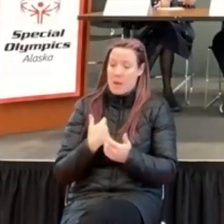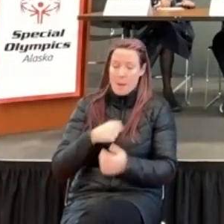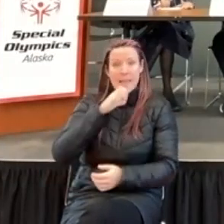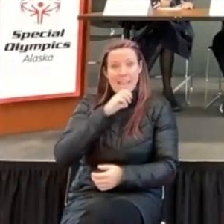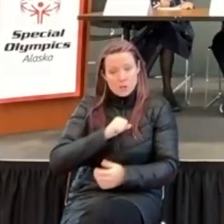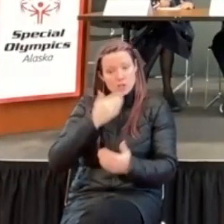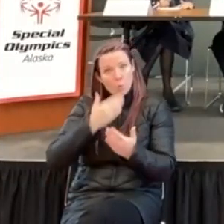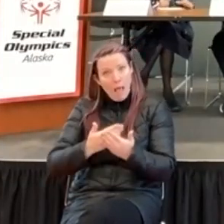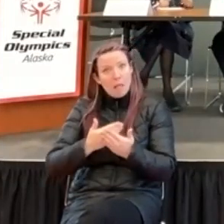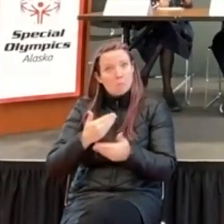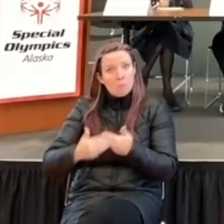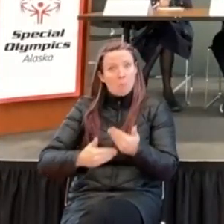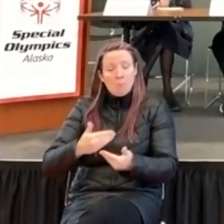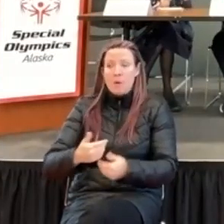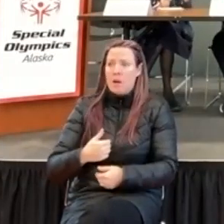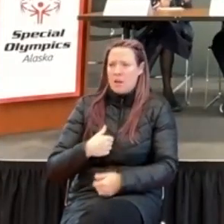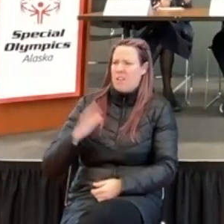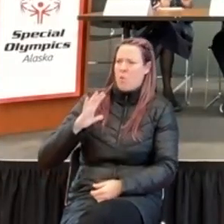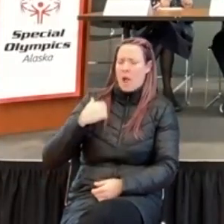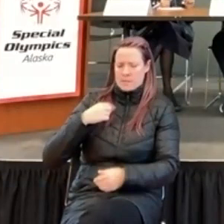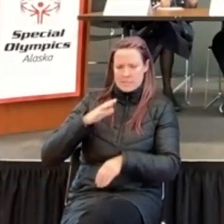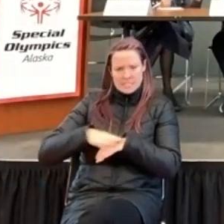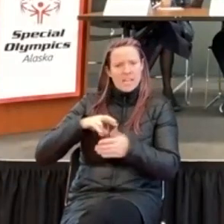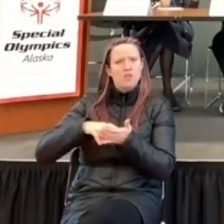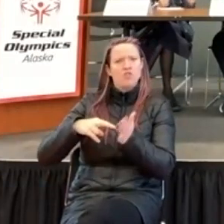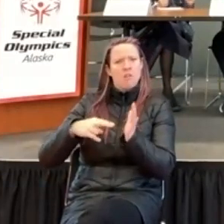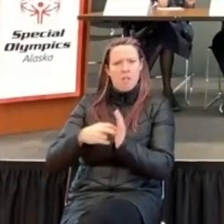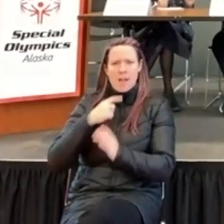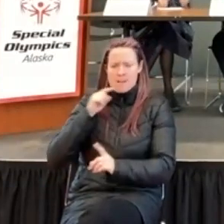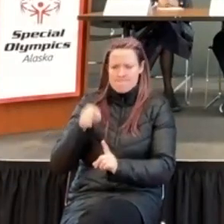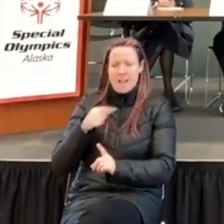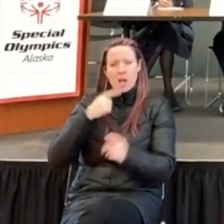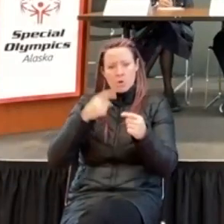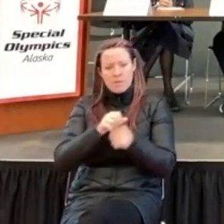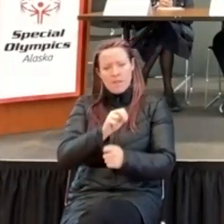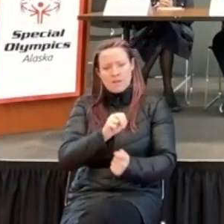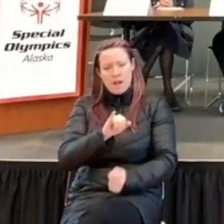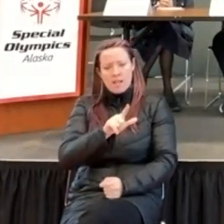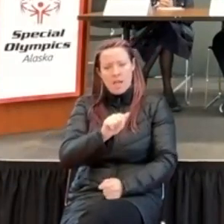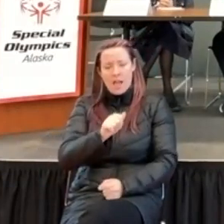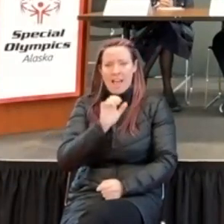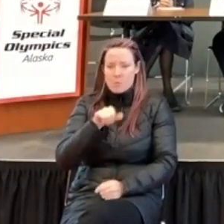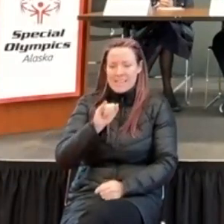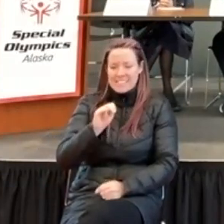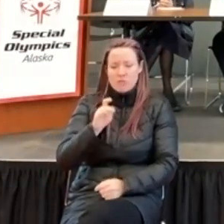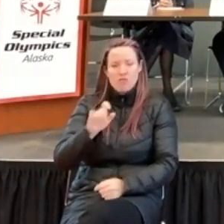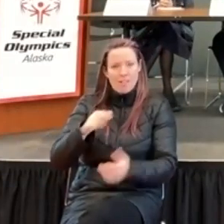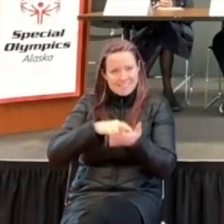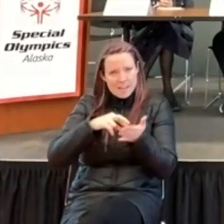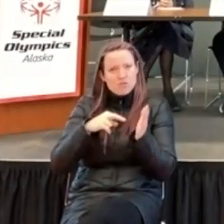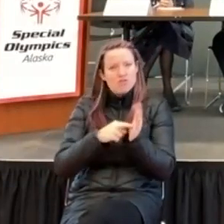well. I was very intentional with that. So I agree with Nyla, being intentional is